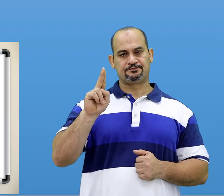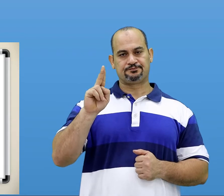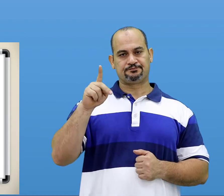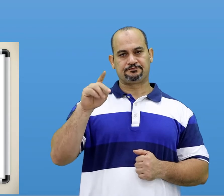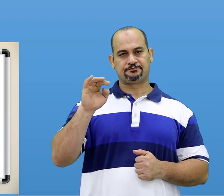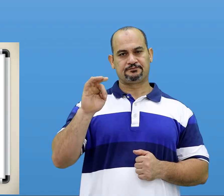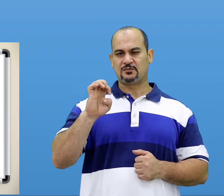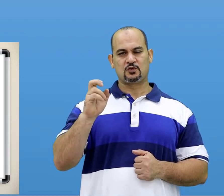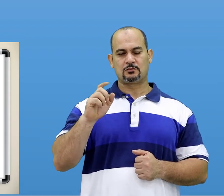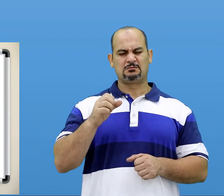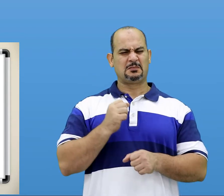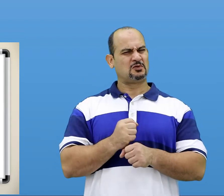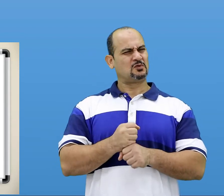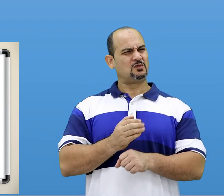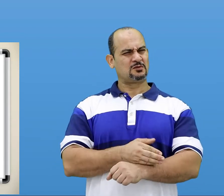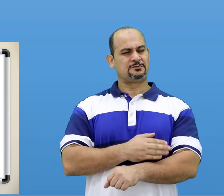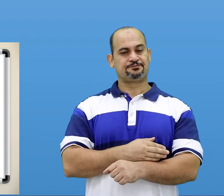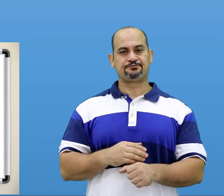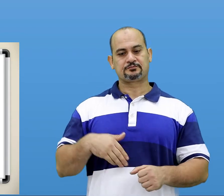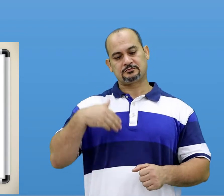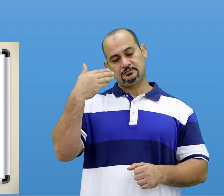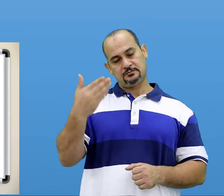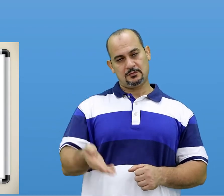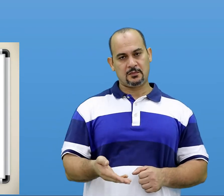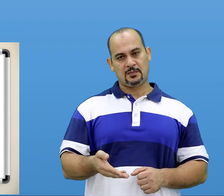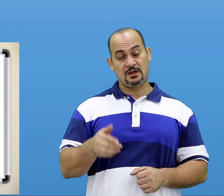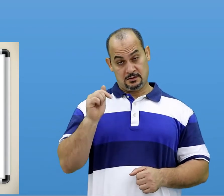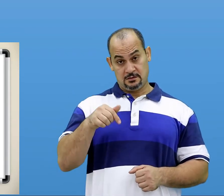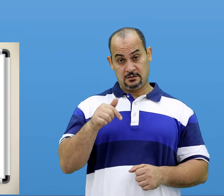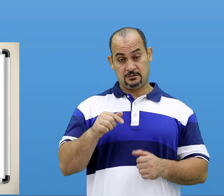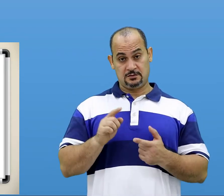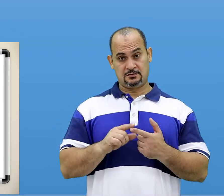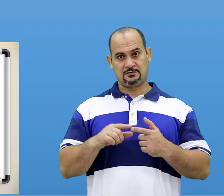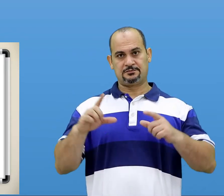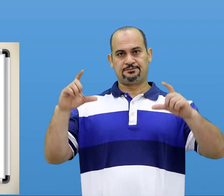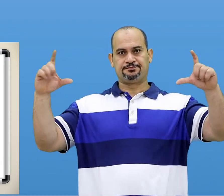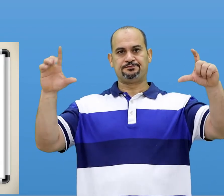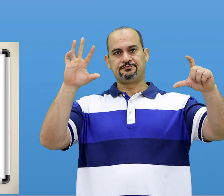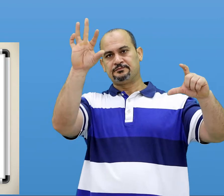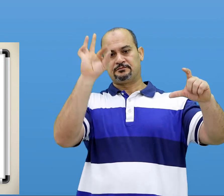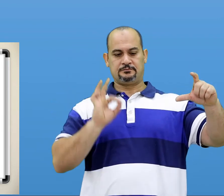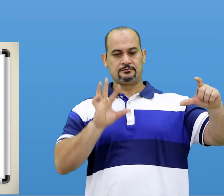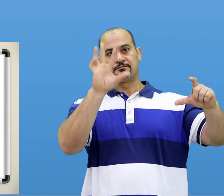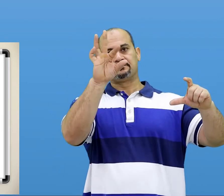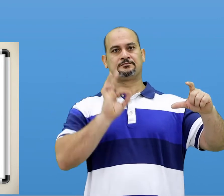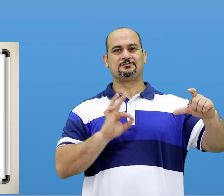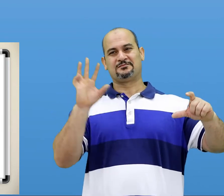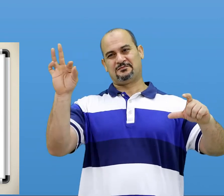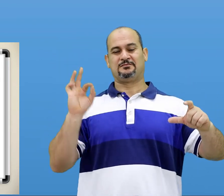This is the second type of questions. The first one was multiple choice, now we have gap filling.